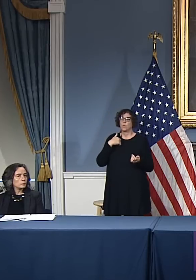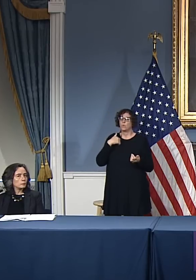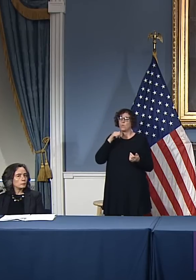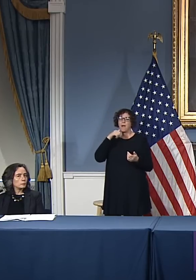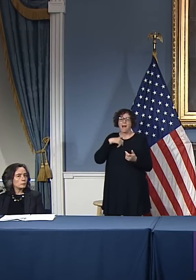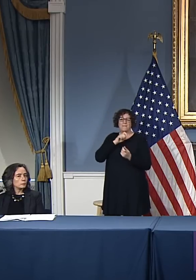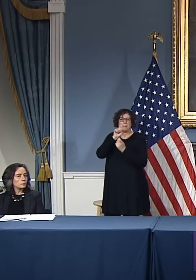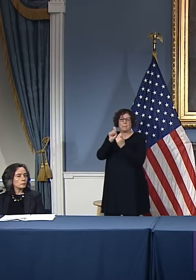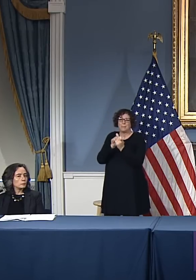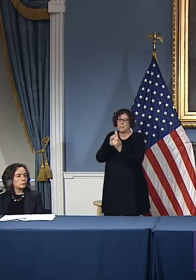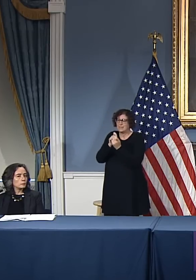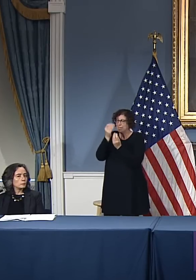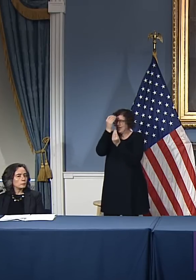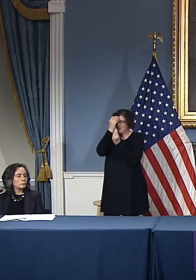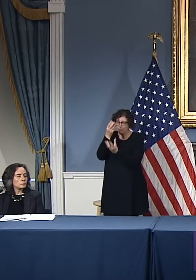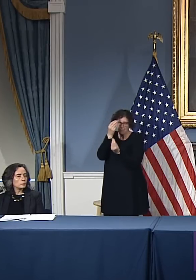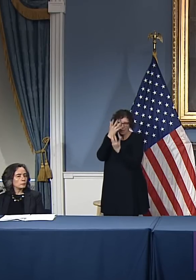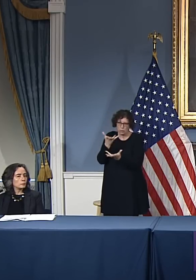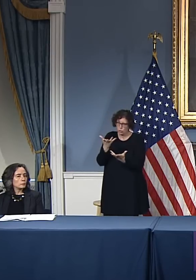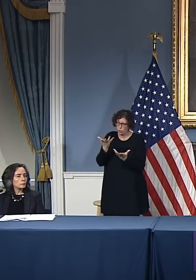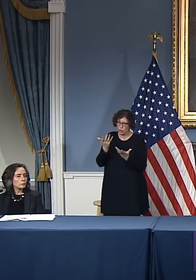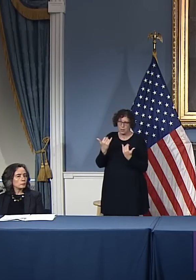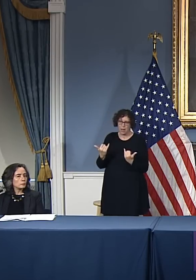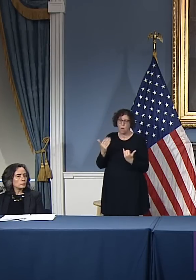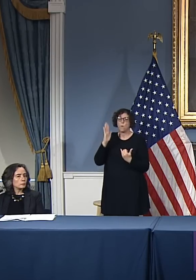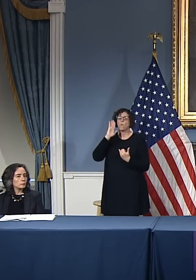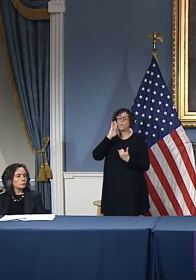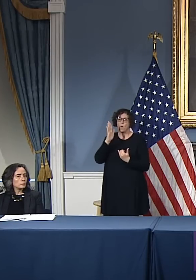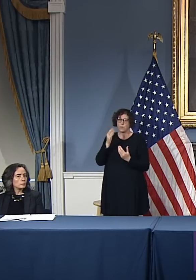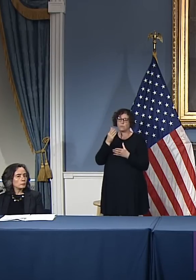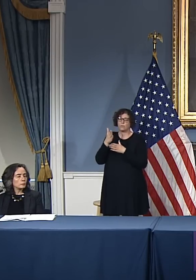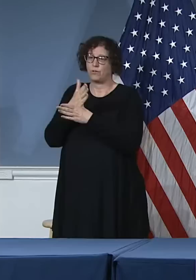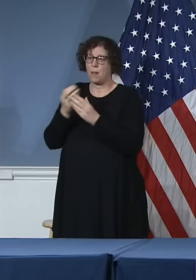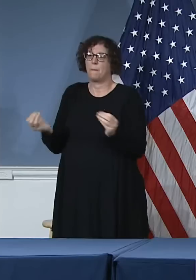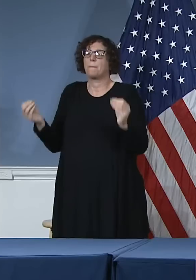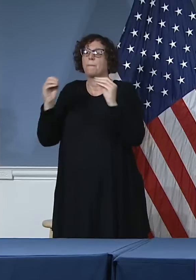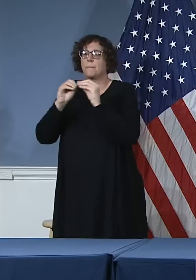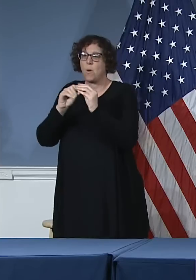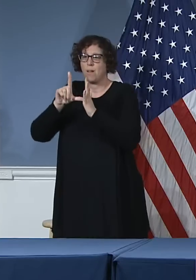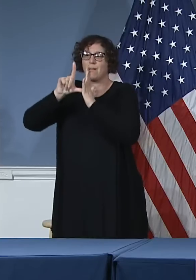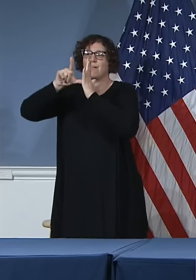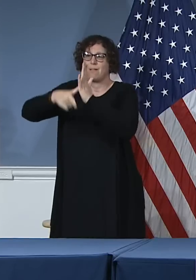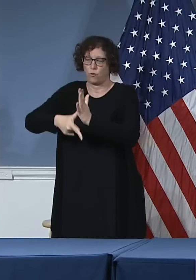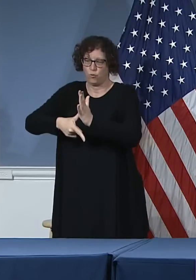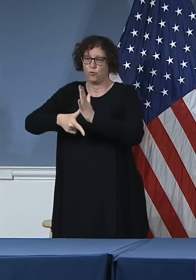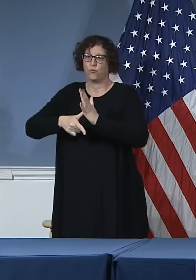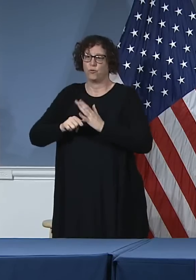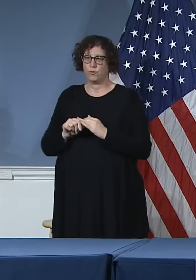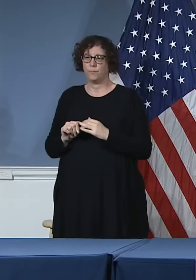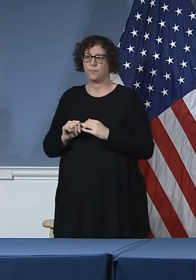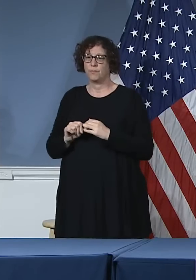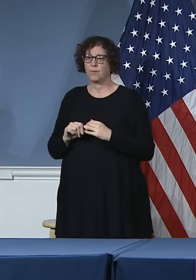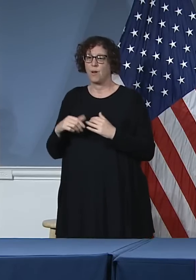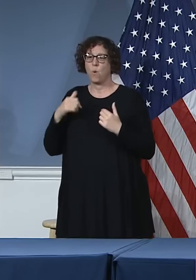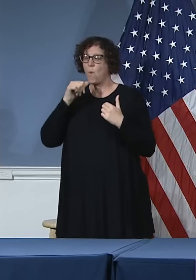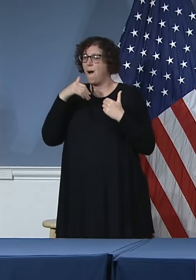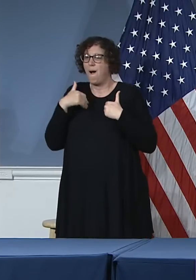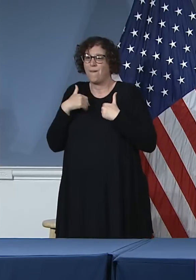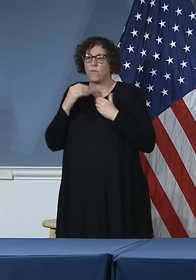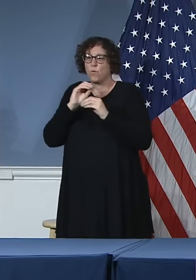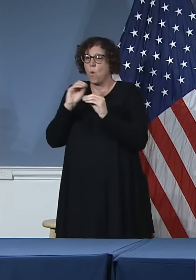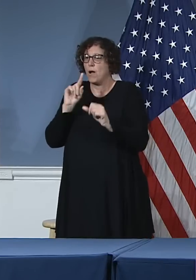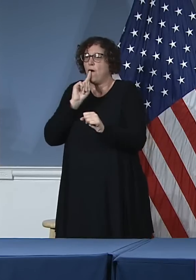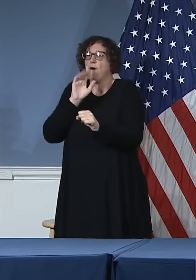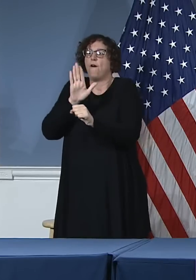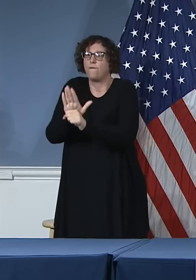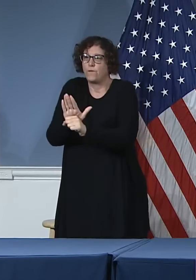that. In terms of the situation on Rikers, we again don't have confirmation of the specifics, so don't want to comment until